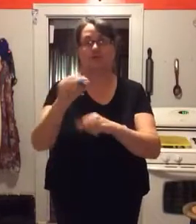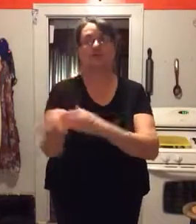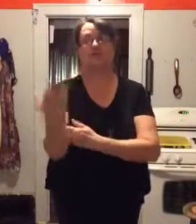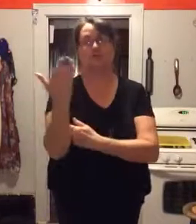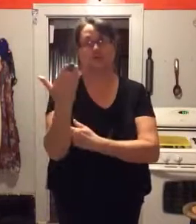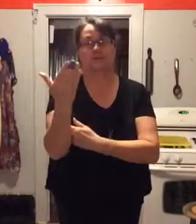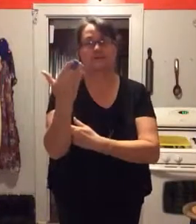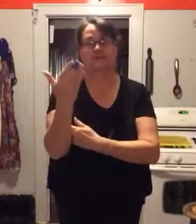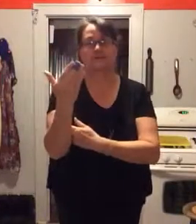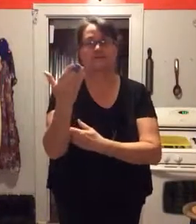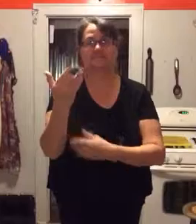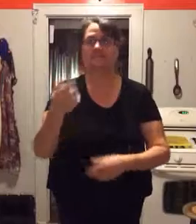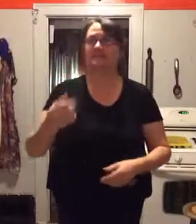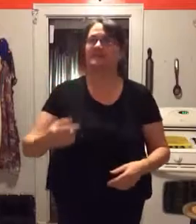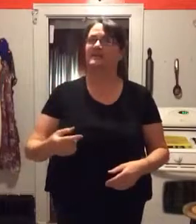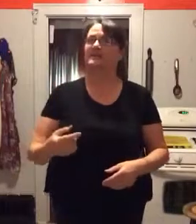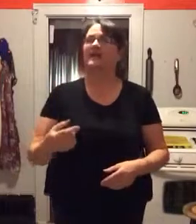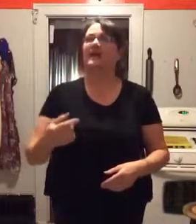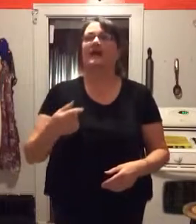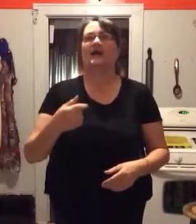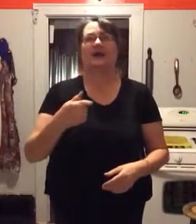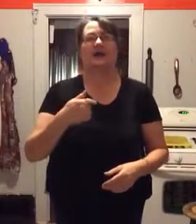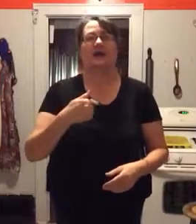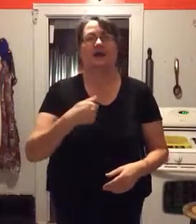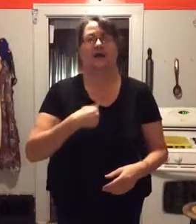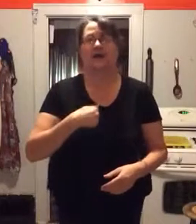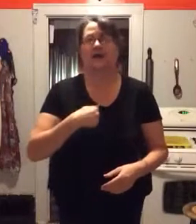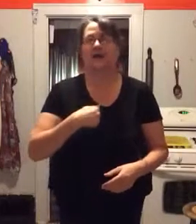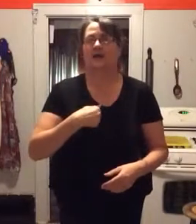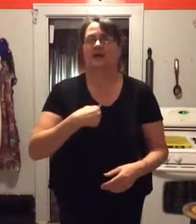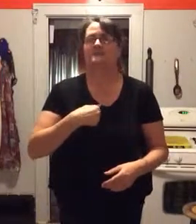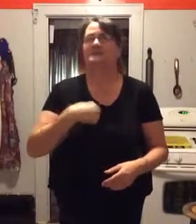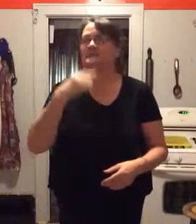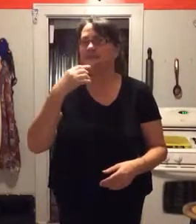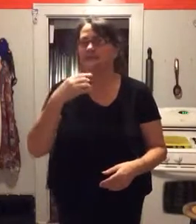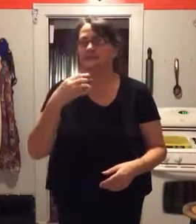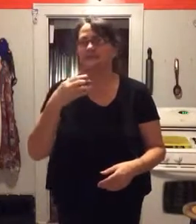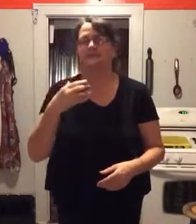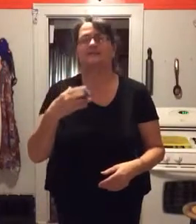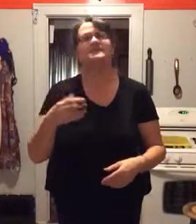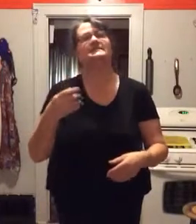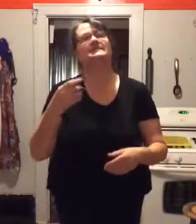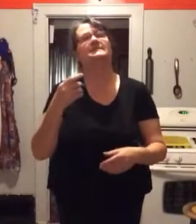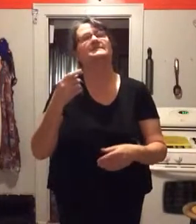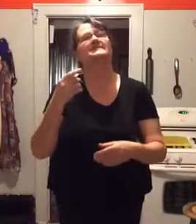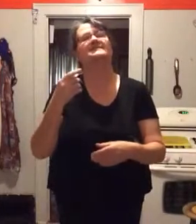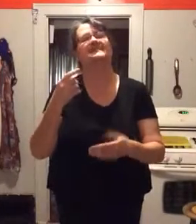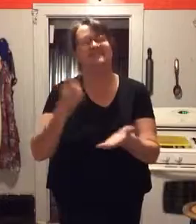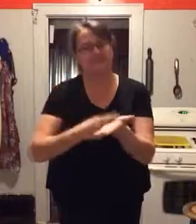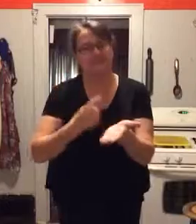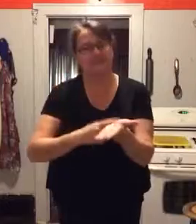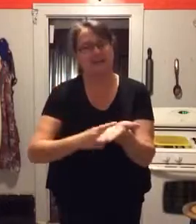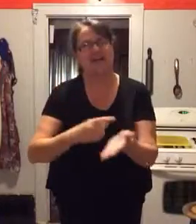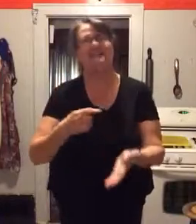I'd complain, my mother would just give me that look and say, this is